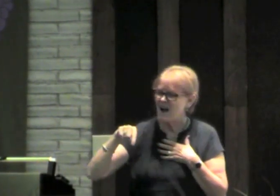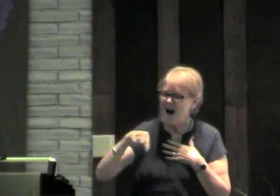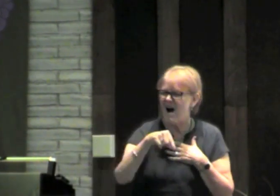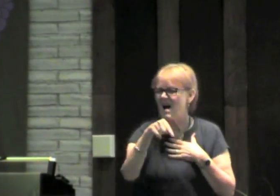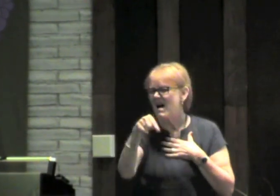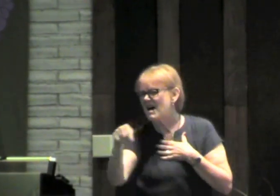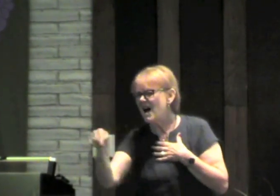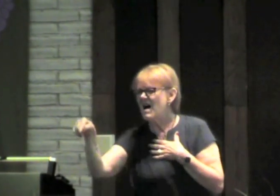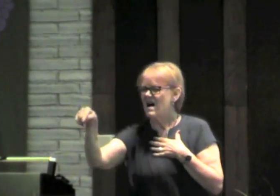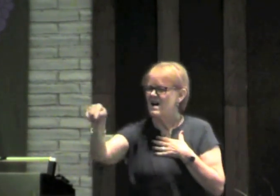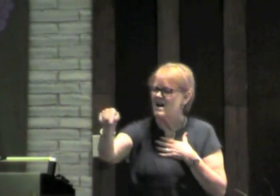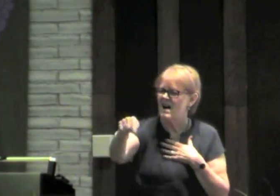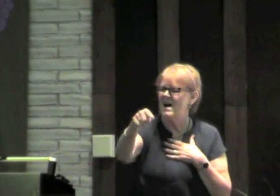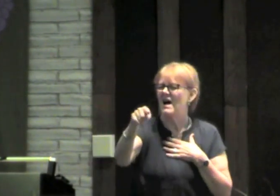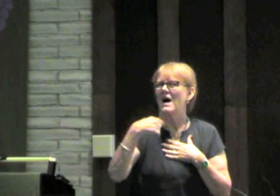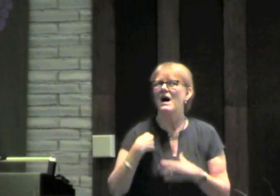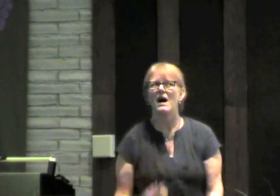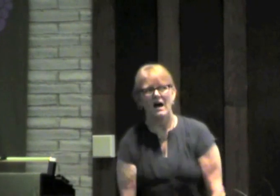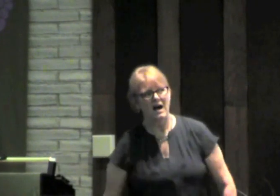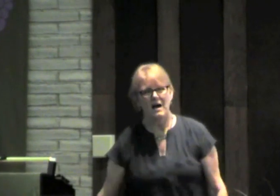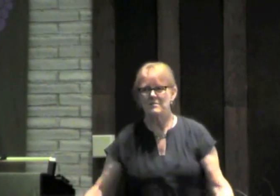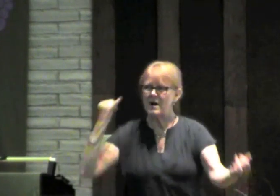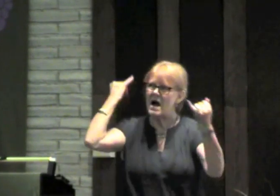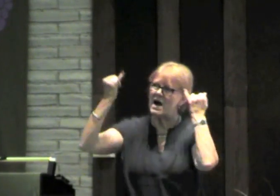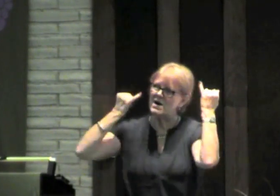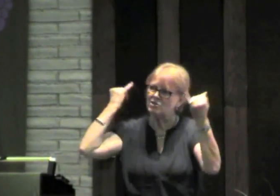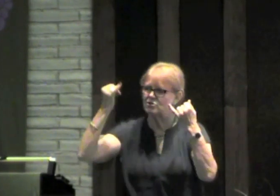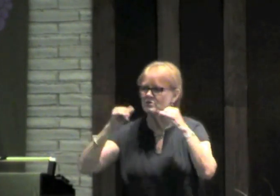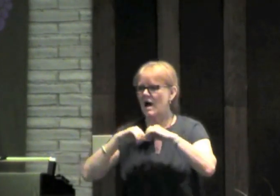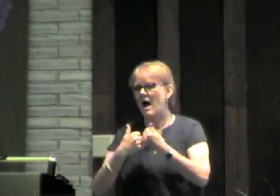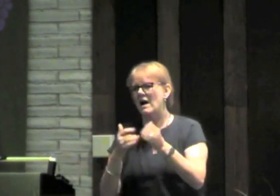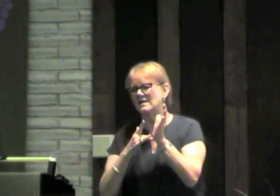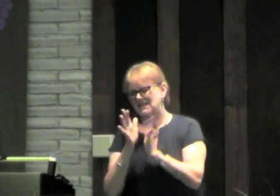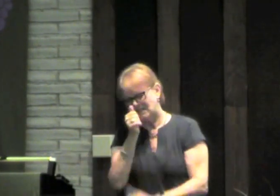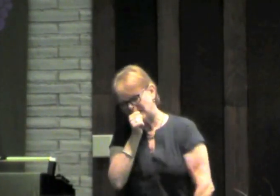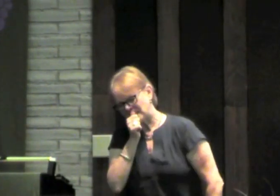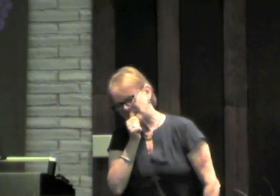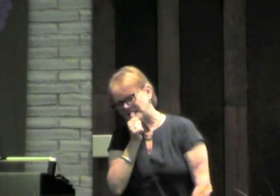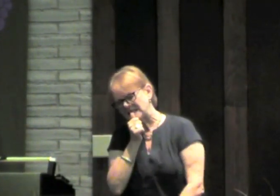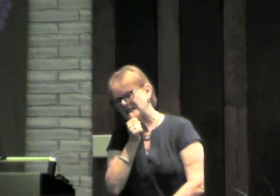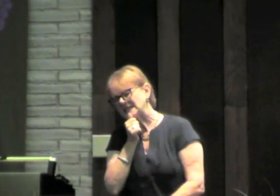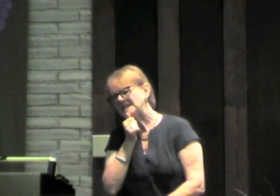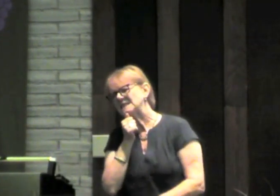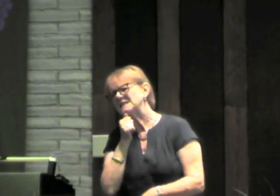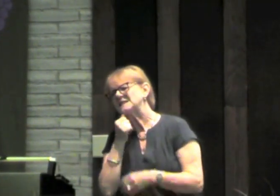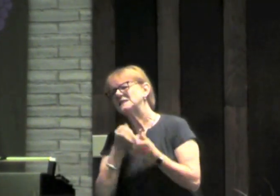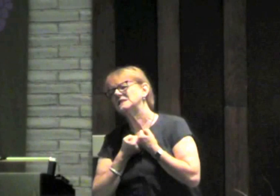He carried it an entire mile, winding through the streets of Jerusalem. I cannot imagine how Jesus